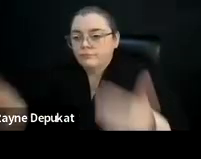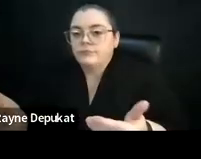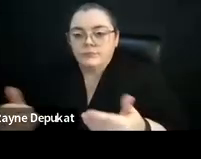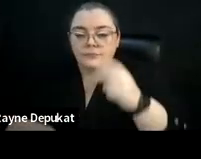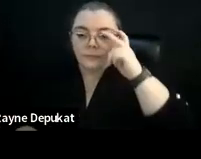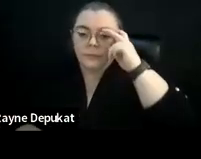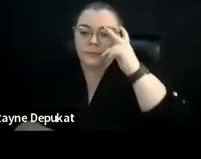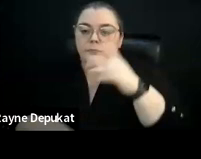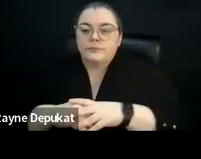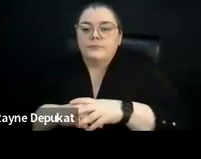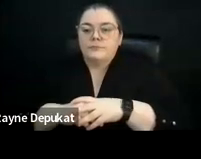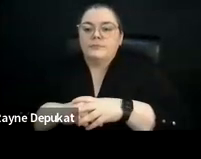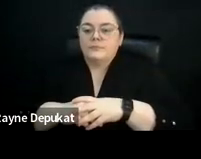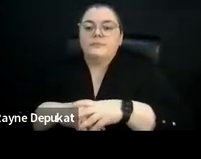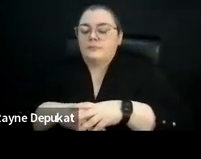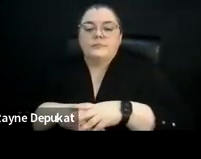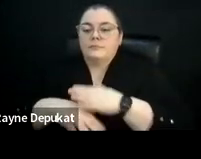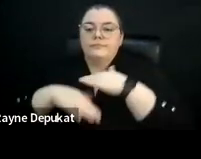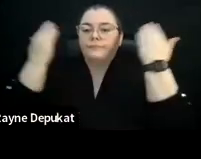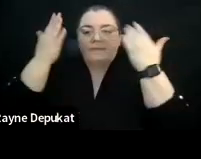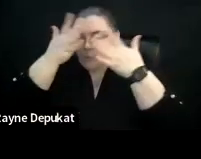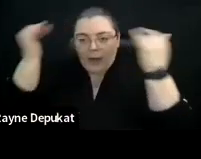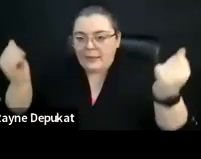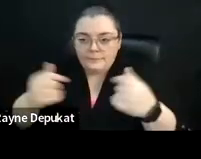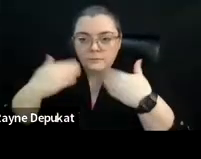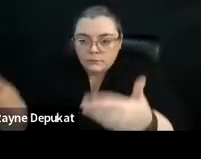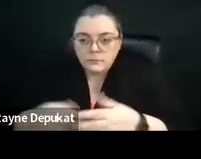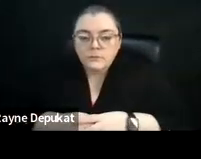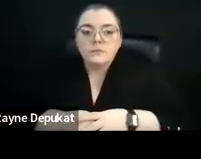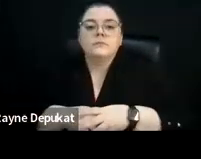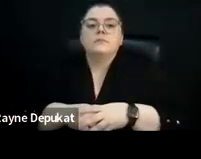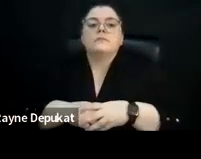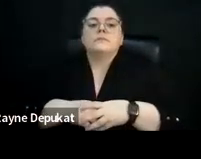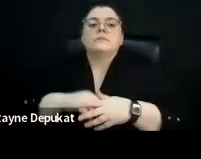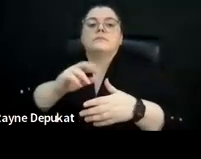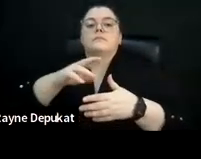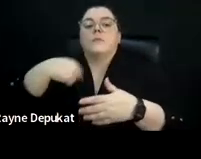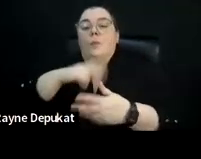Or the person just gives up and says, you know what, fine, I'll just go without because I'm sick of postponing.